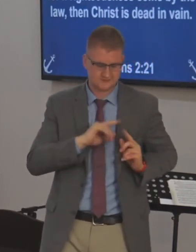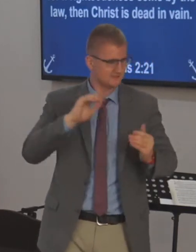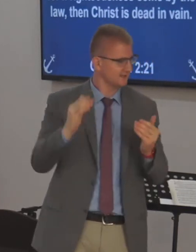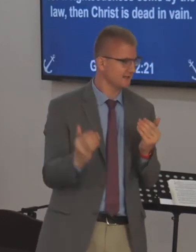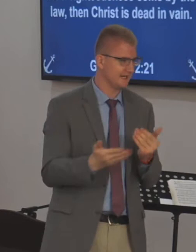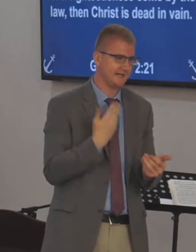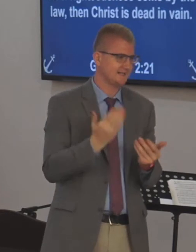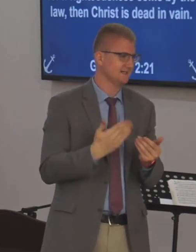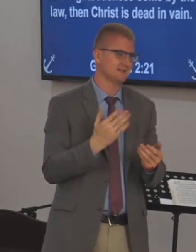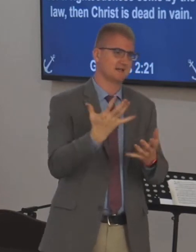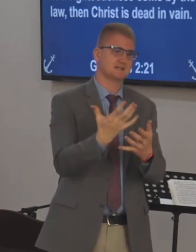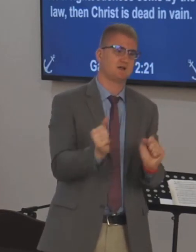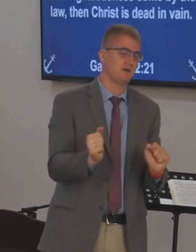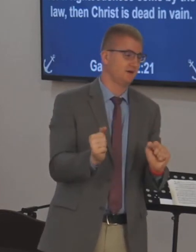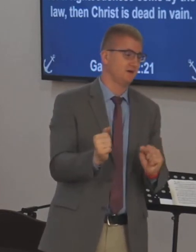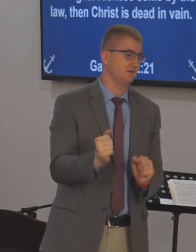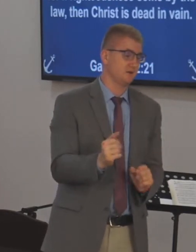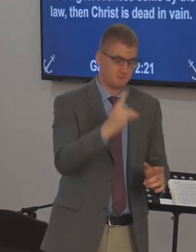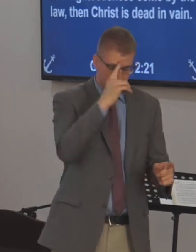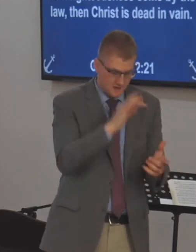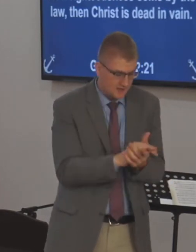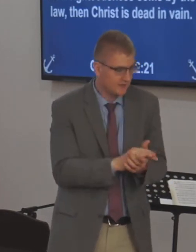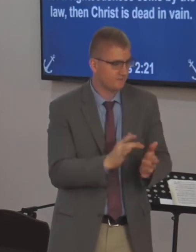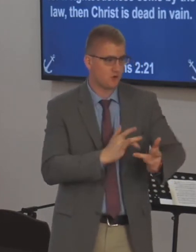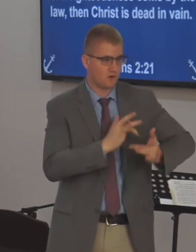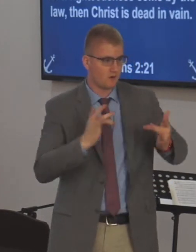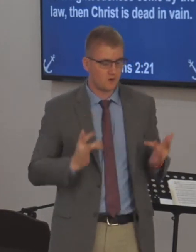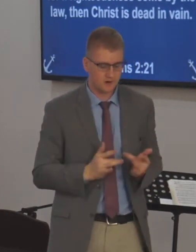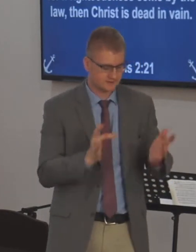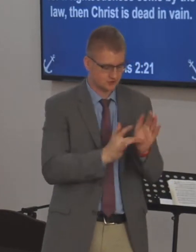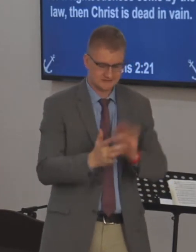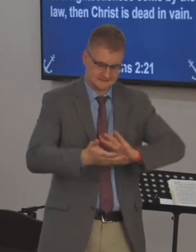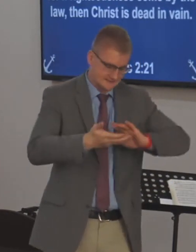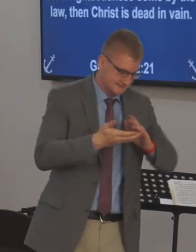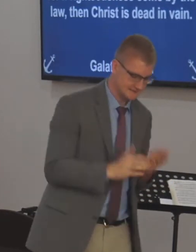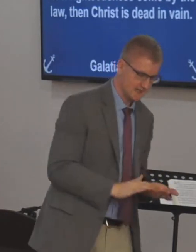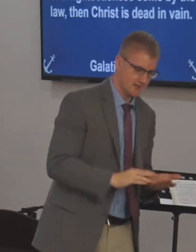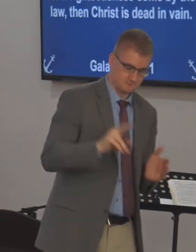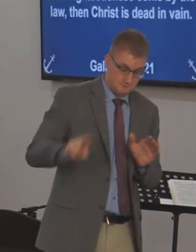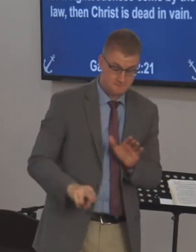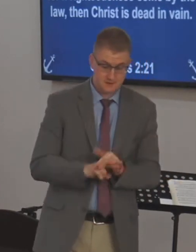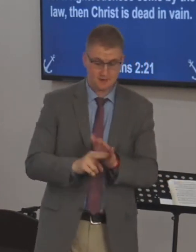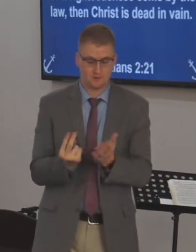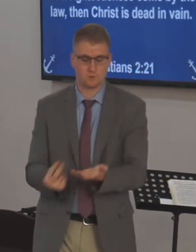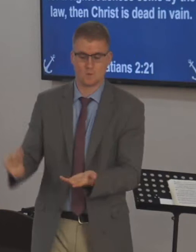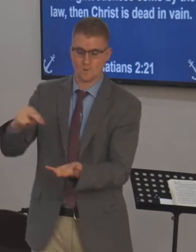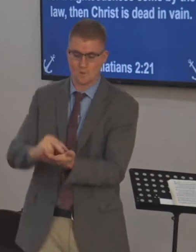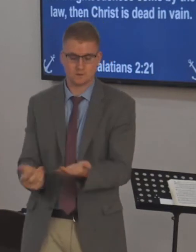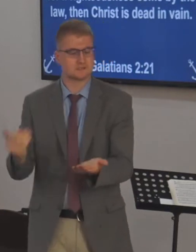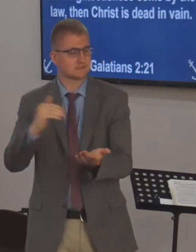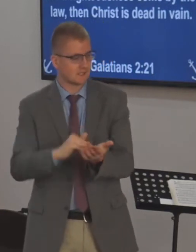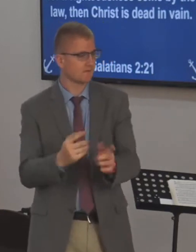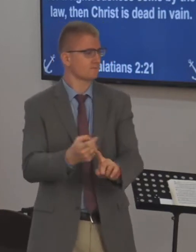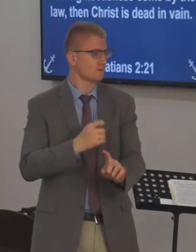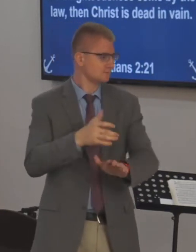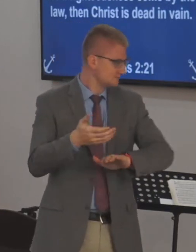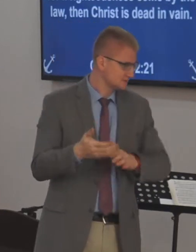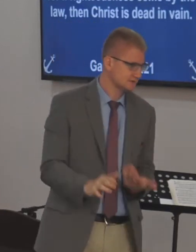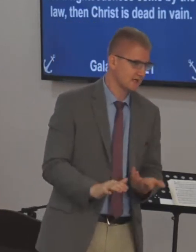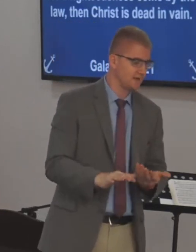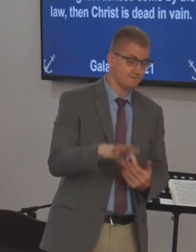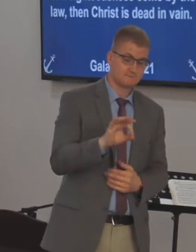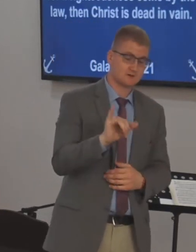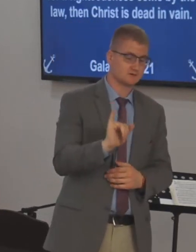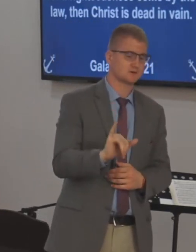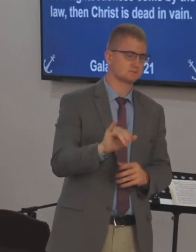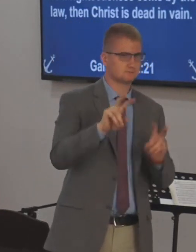You believe in your heart that Jesus died and was buried and he rose again from the dead. You can find that the gospel. It's